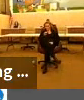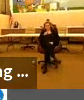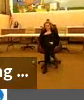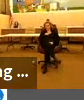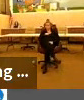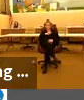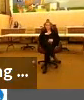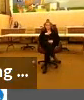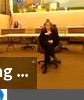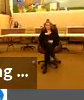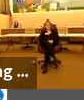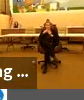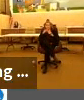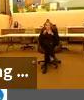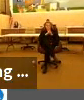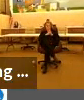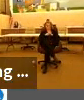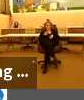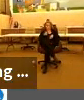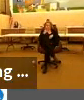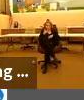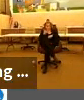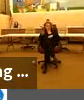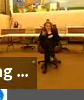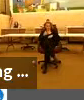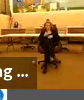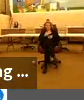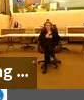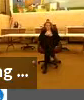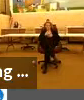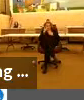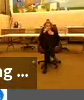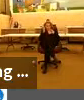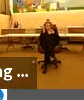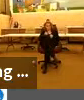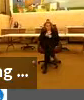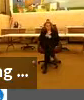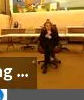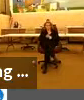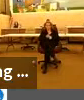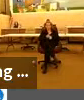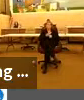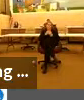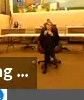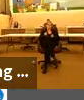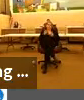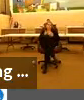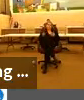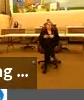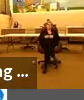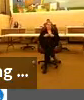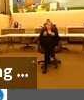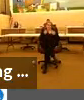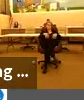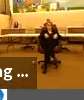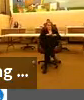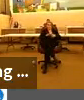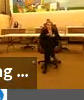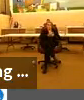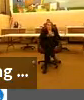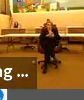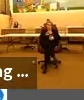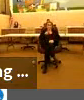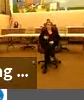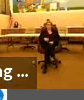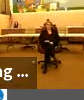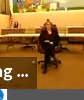that one of the things that helped our decision, there were a number of things that the property was going to be greatly cleaned up, which it has.